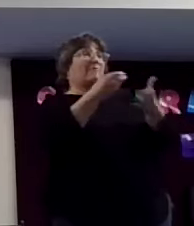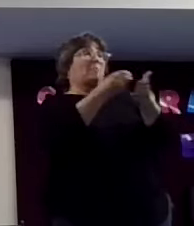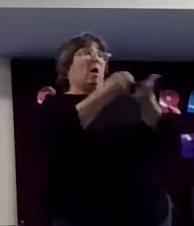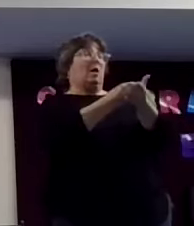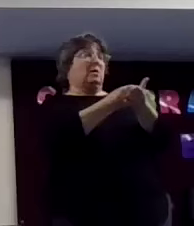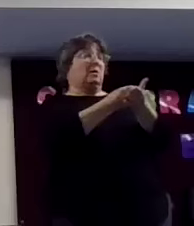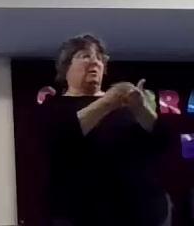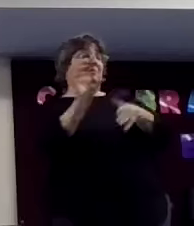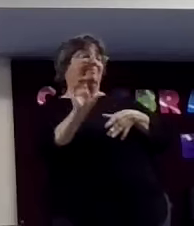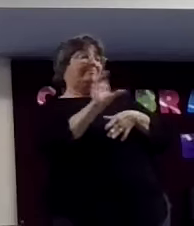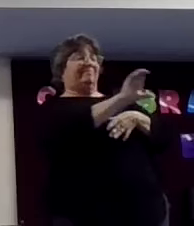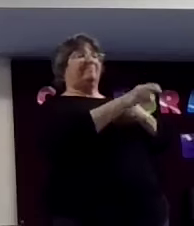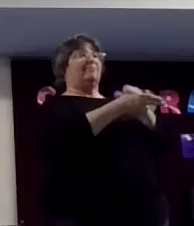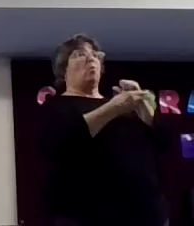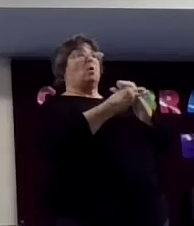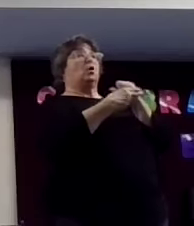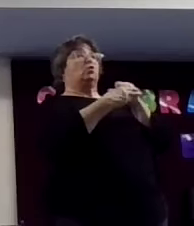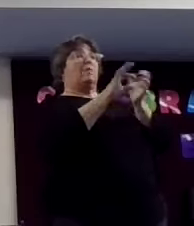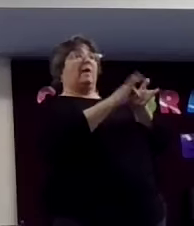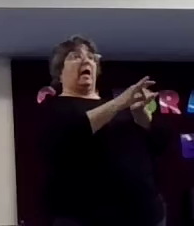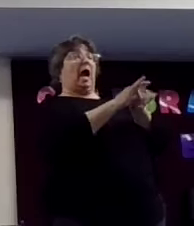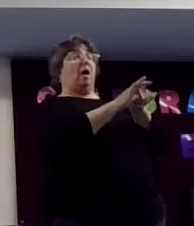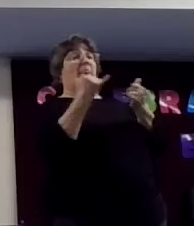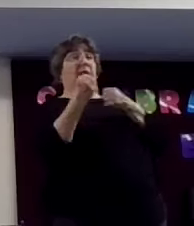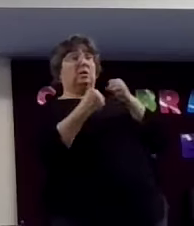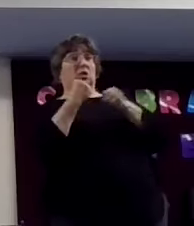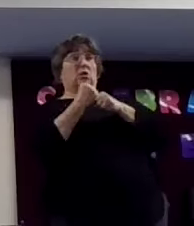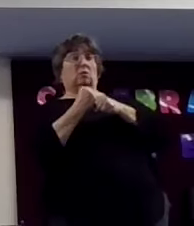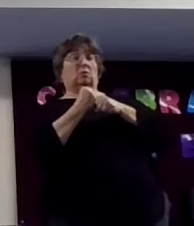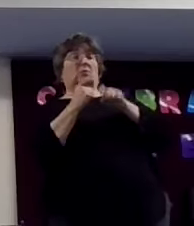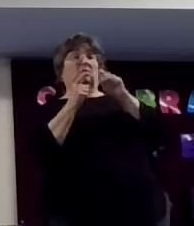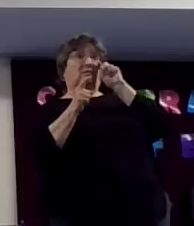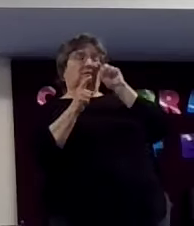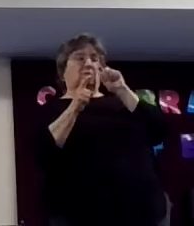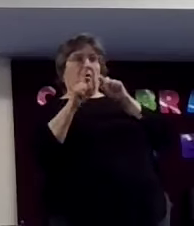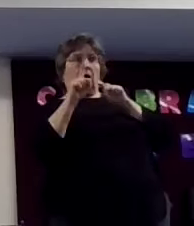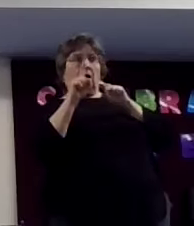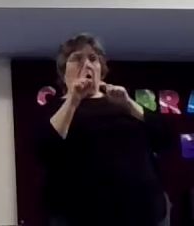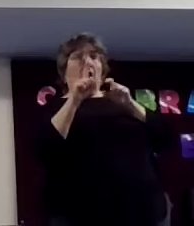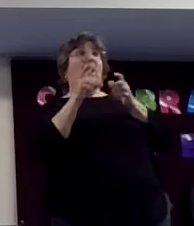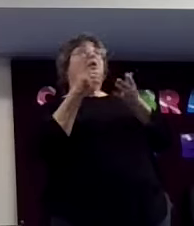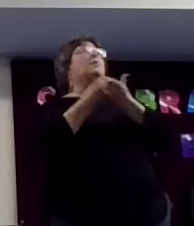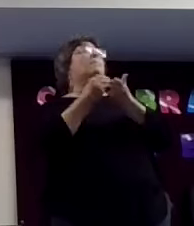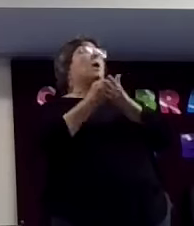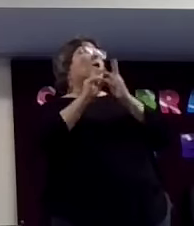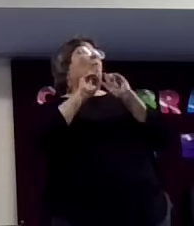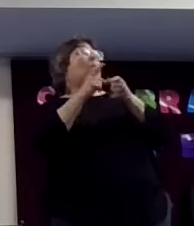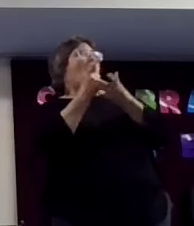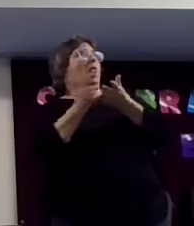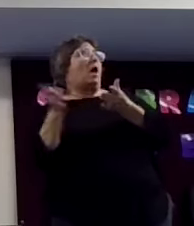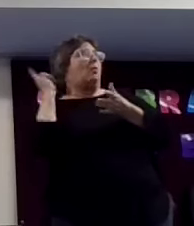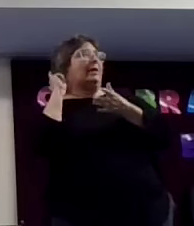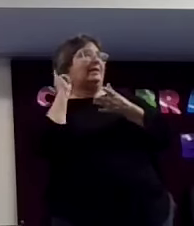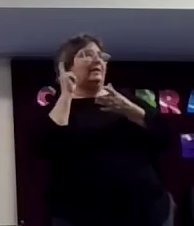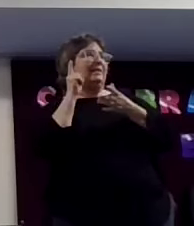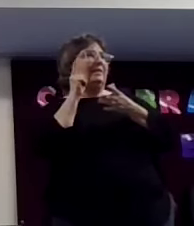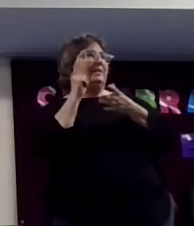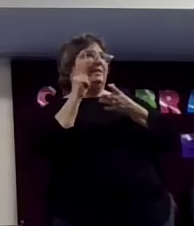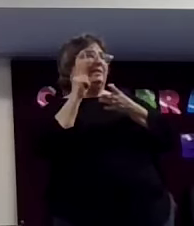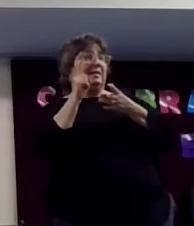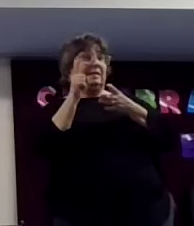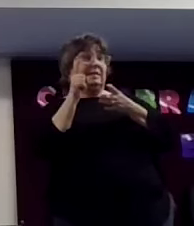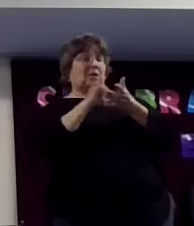And we put a lot of it in our reserve account. And then this year, according to the comptroller's report just from last week, the receipts